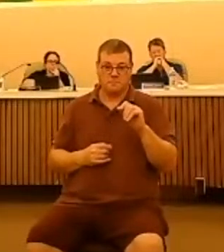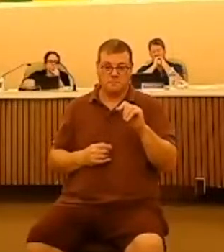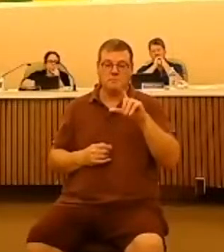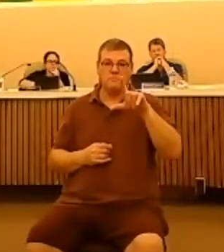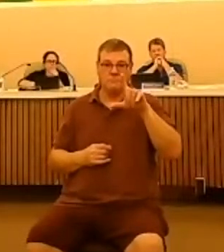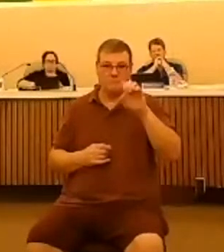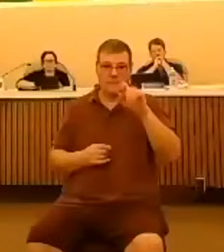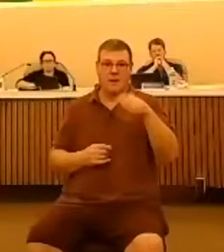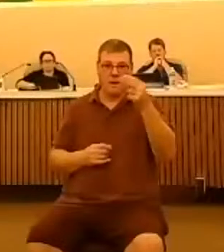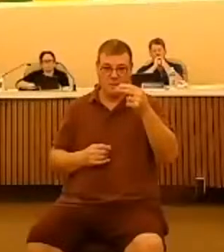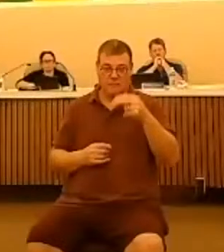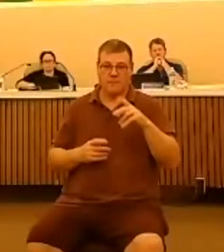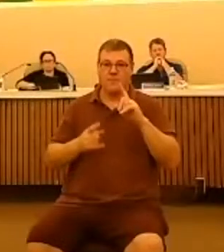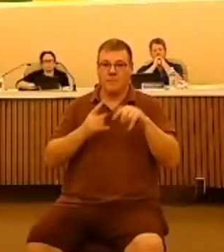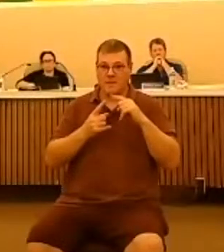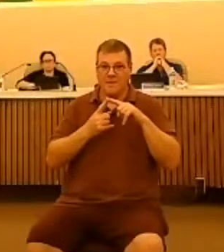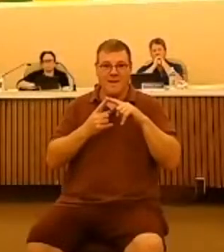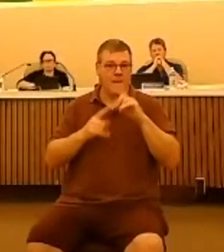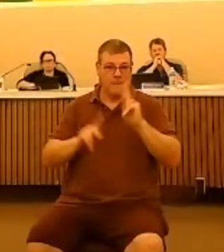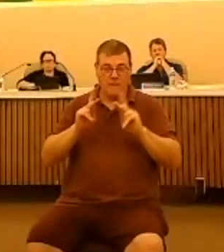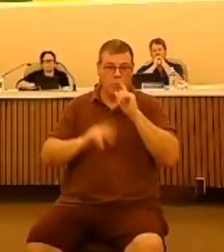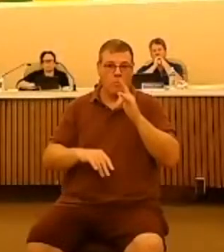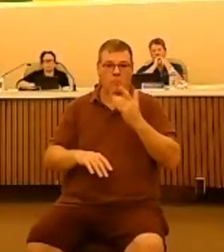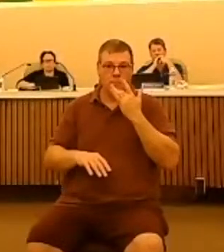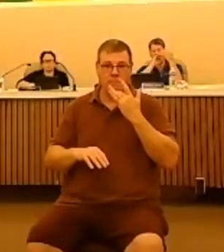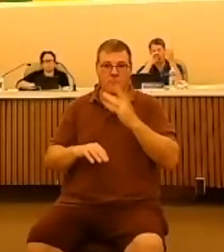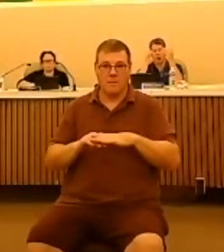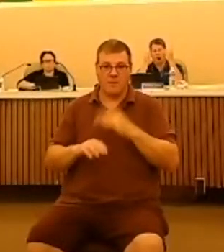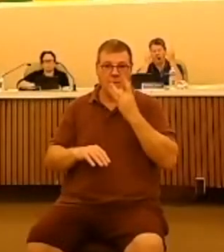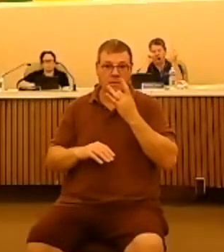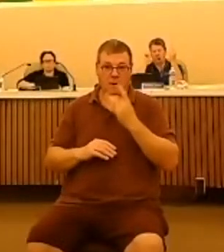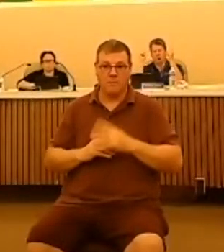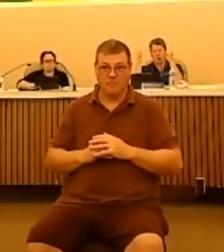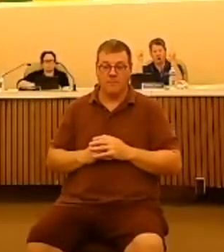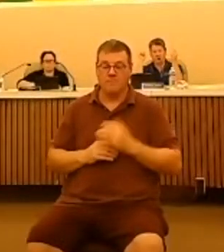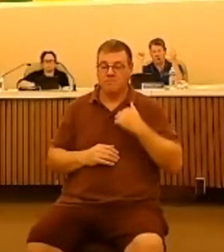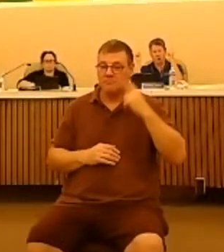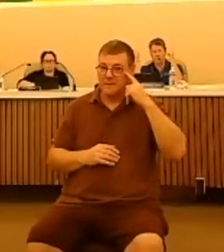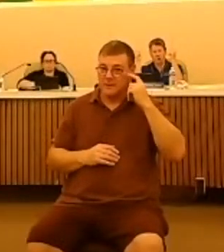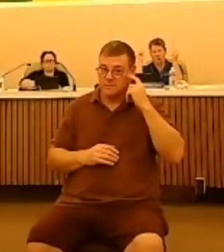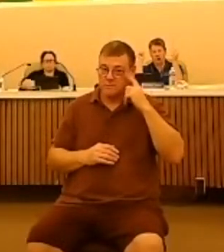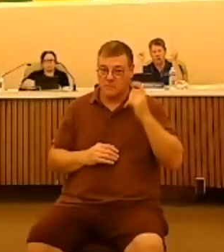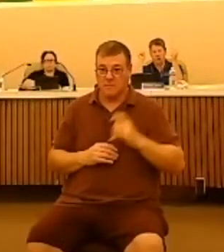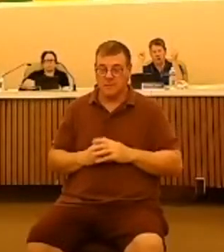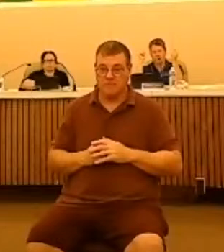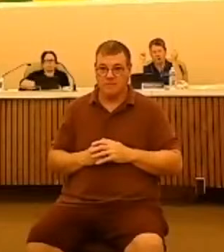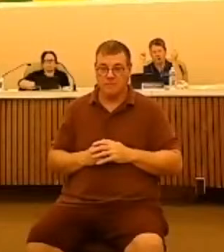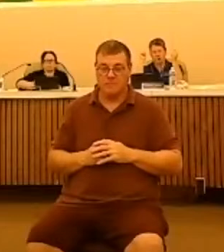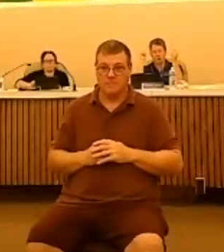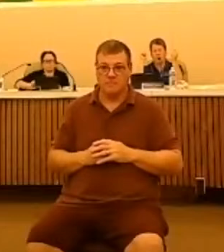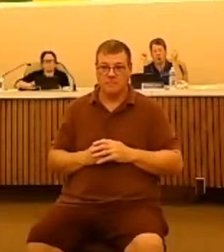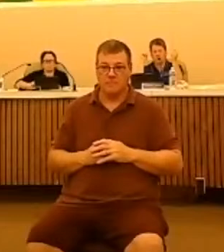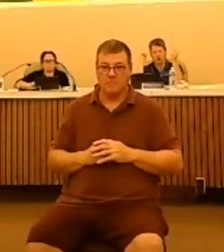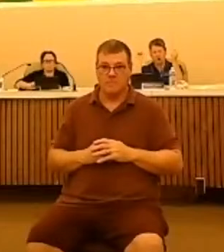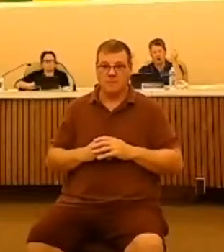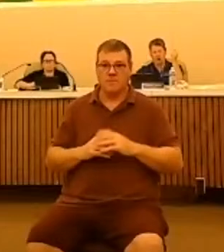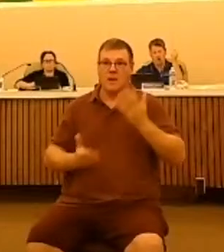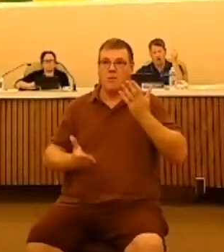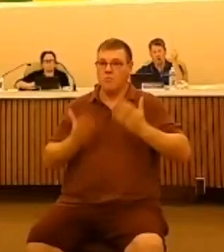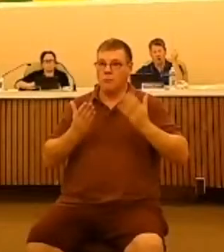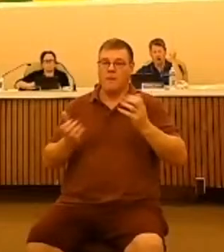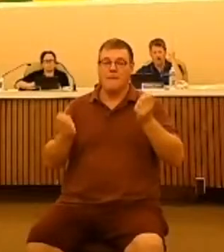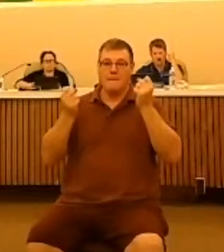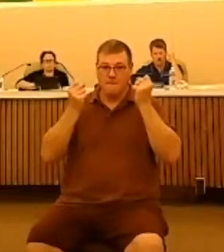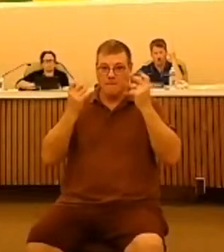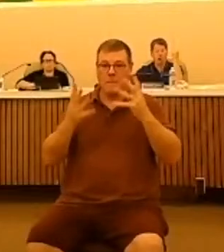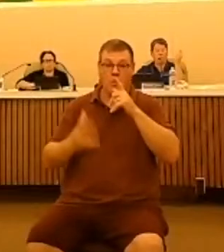Lehigh Station Road, there might be people who would prefer to turn at the light. I suspect it's going to be, there are probably just as many who want